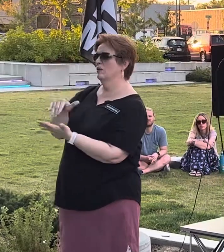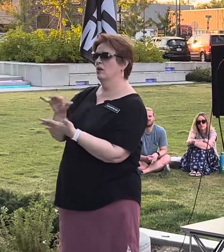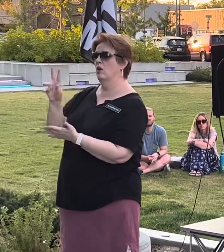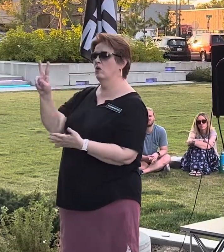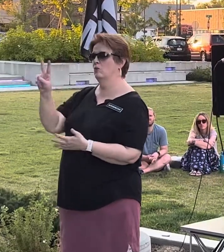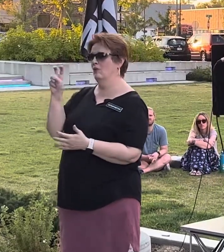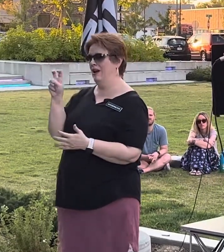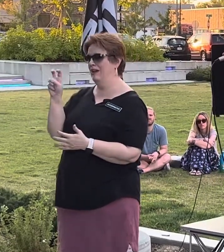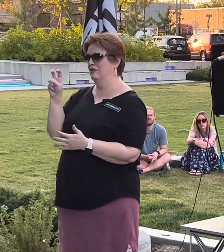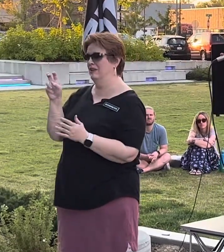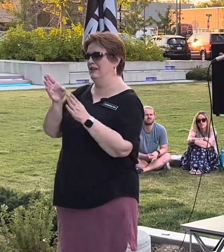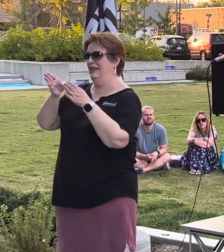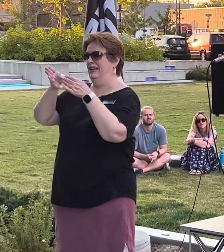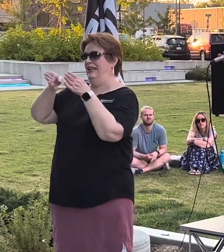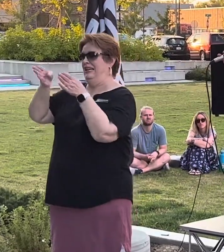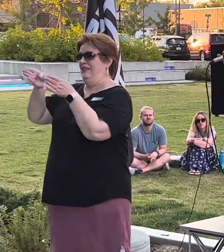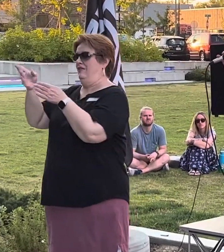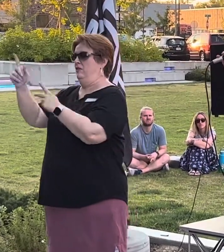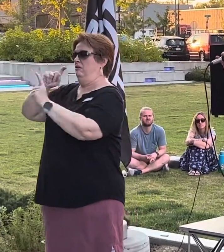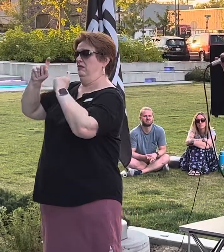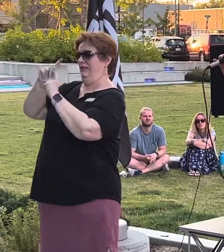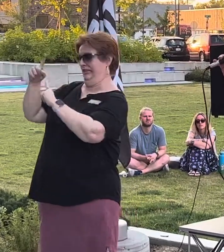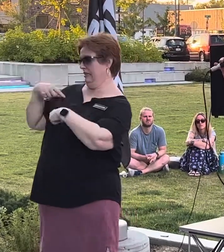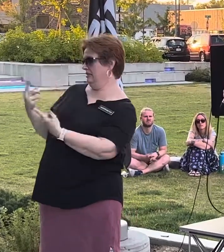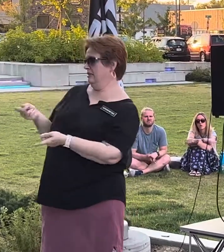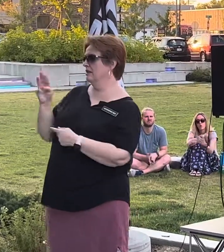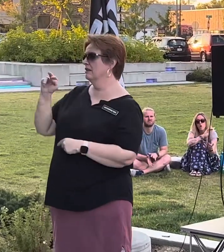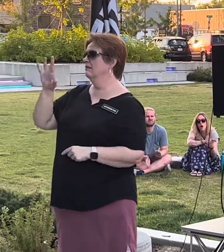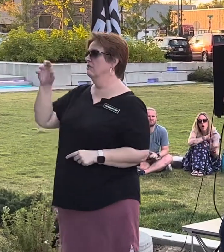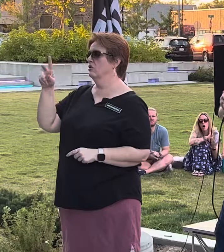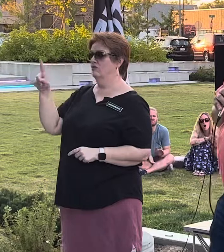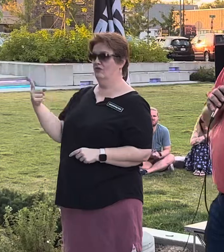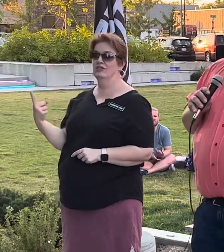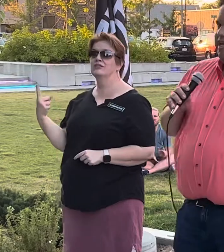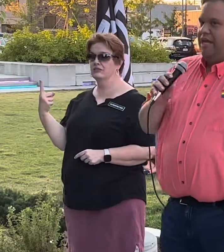3,200 individual contributions to my campaign since March 1st.